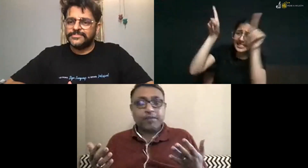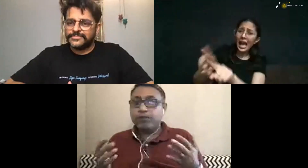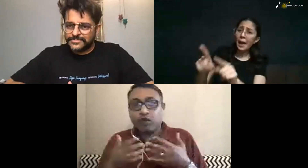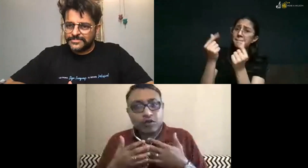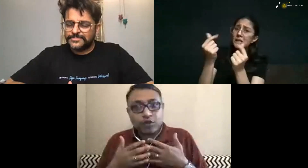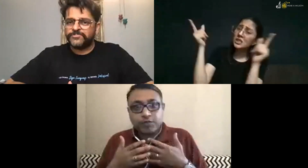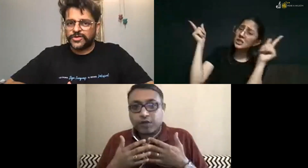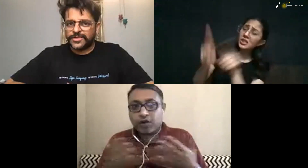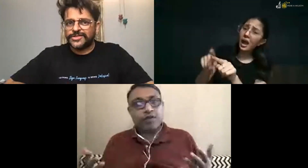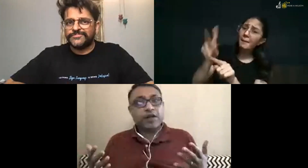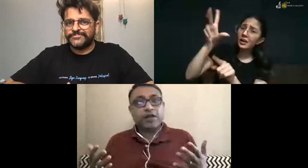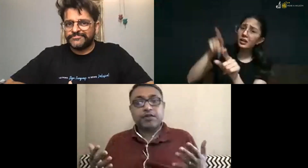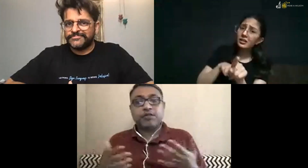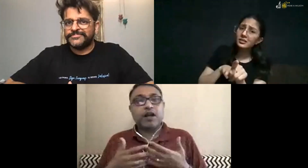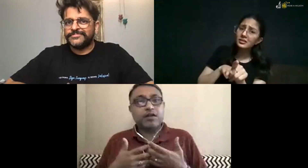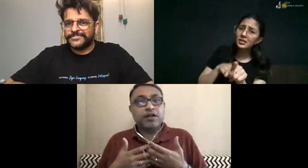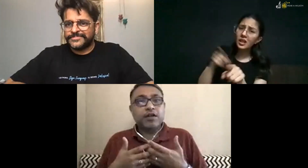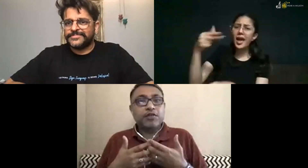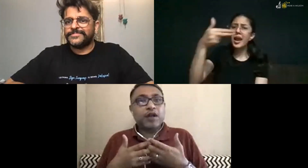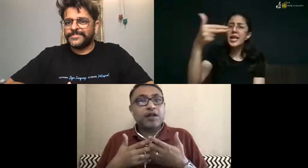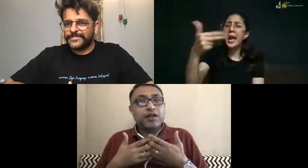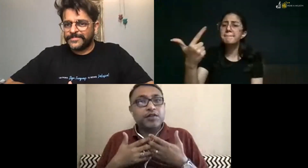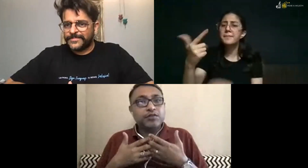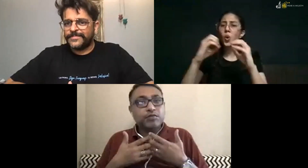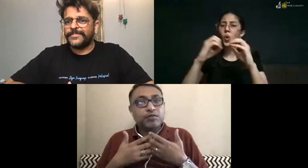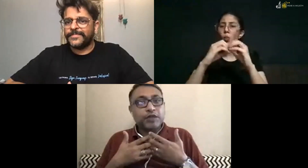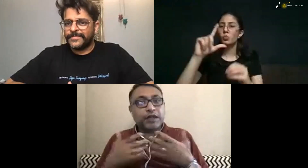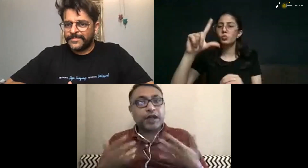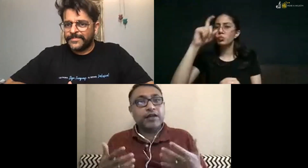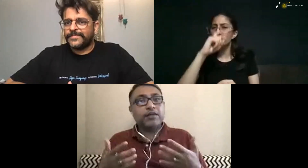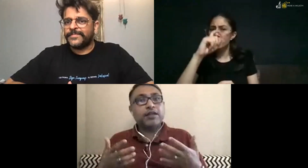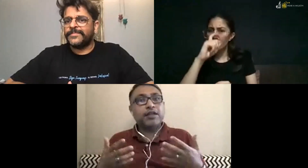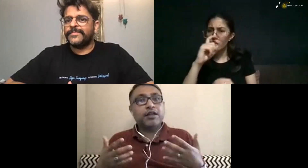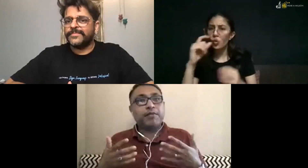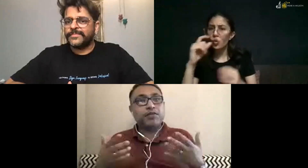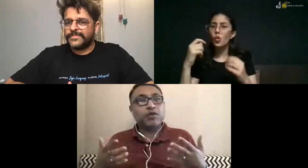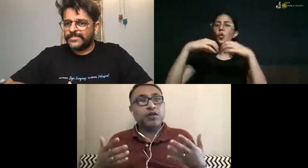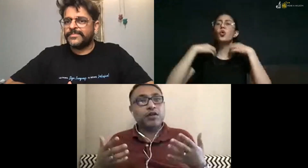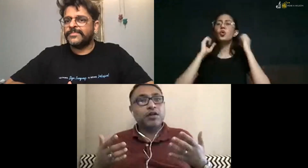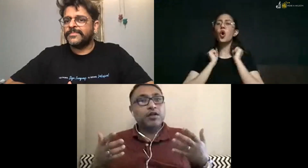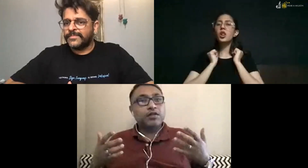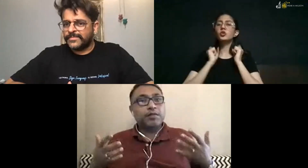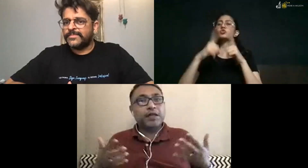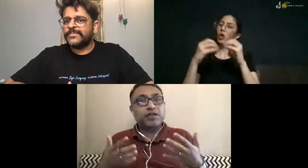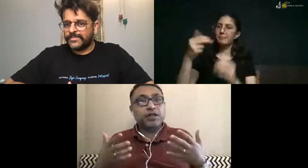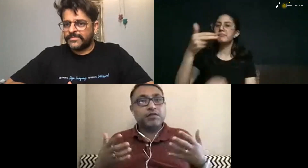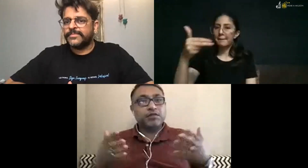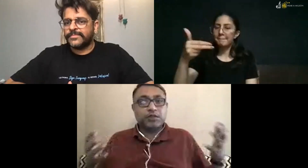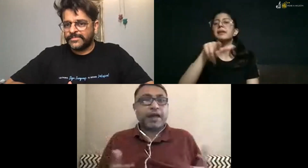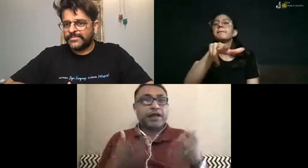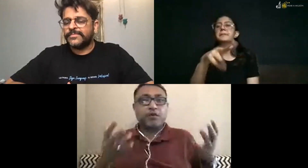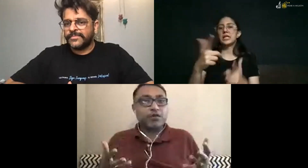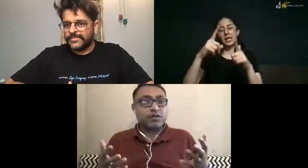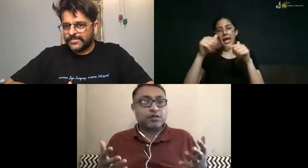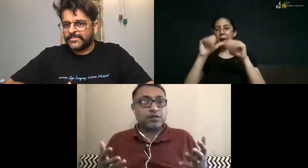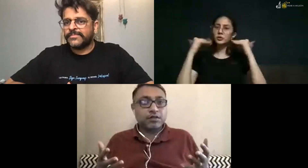Right? Blue collar jobs are not going to cut it. You can't continue to retire in an Amazon supply chain just